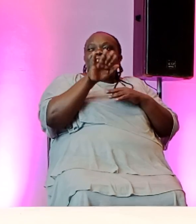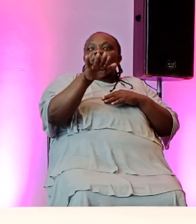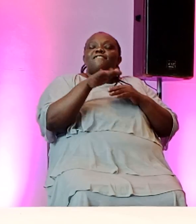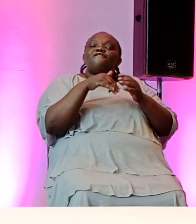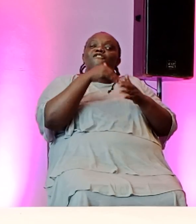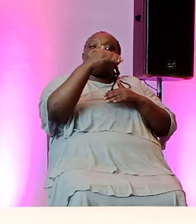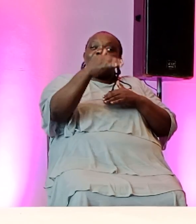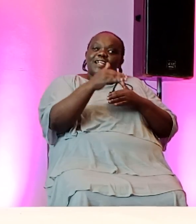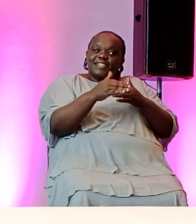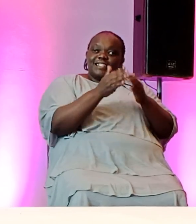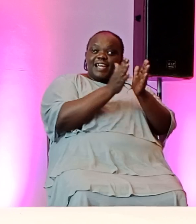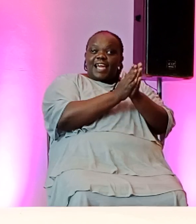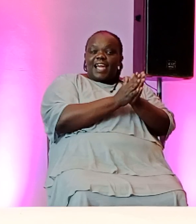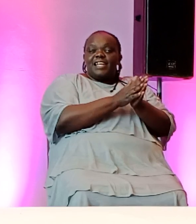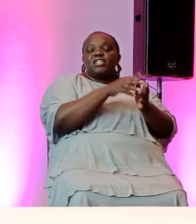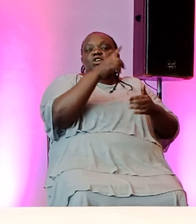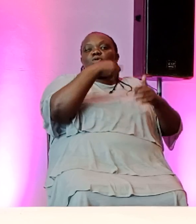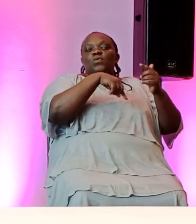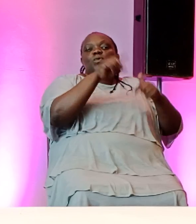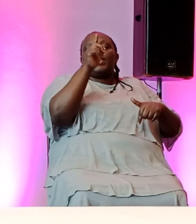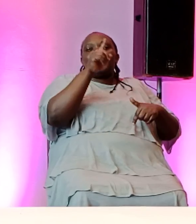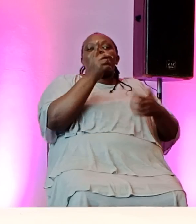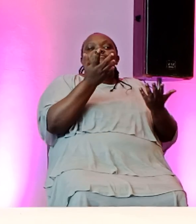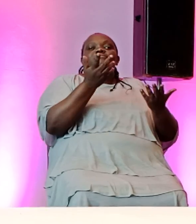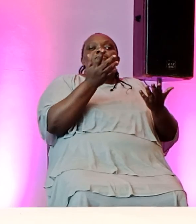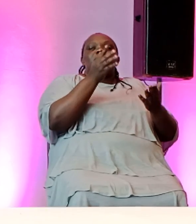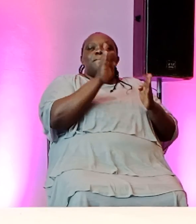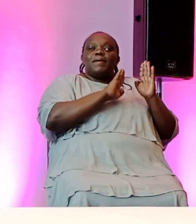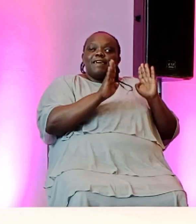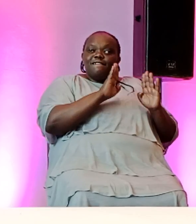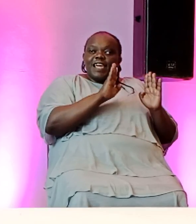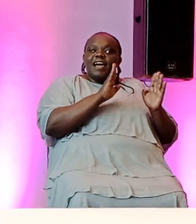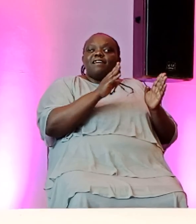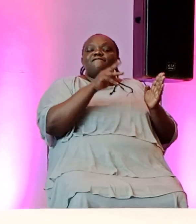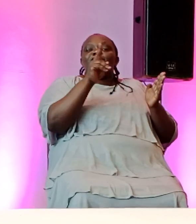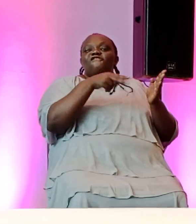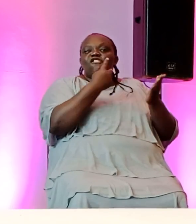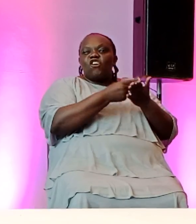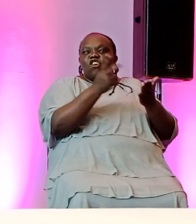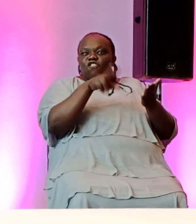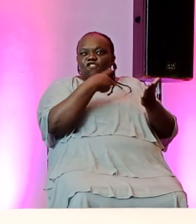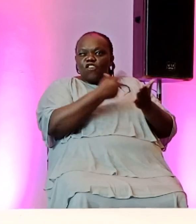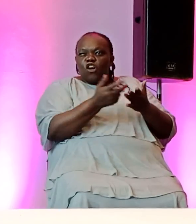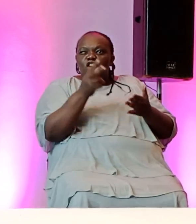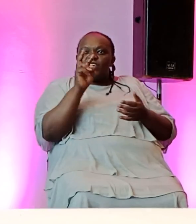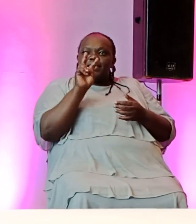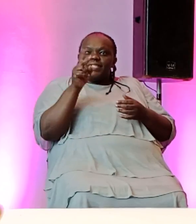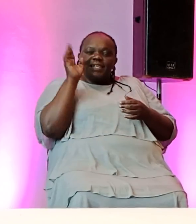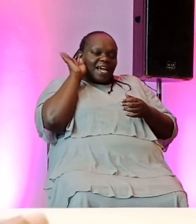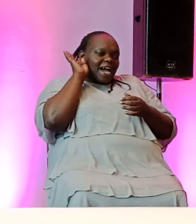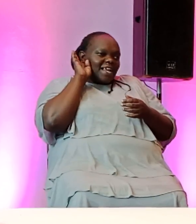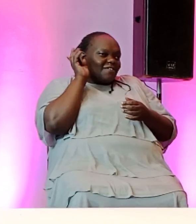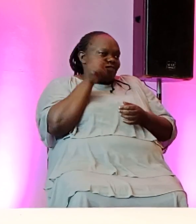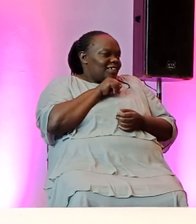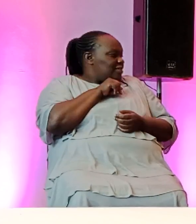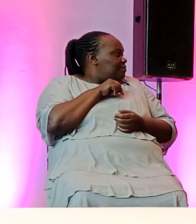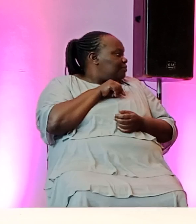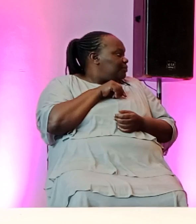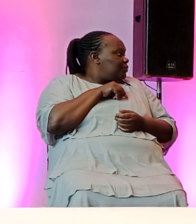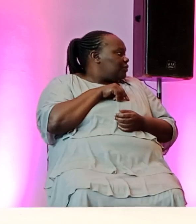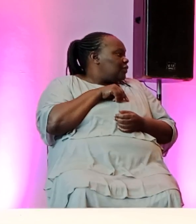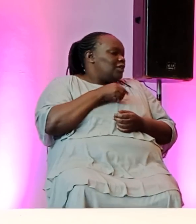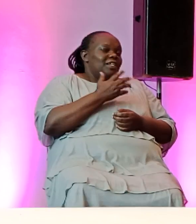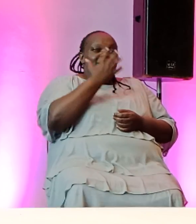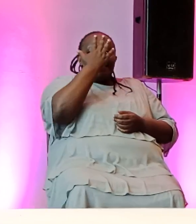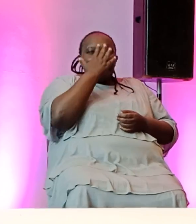forward and overcome the habits of holding back, like what we've just had here. We